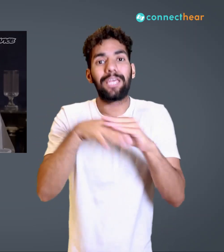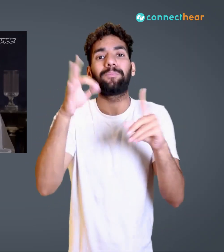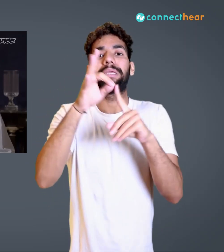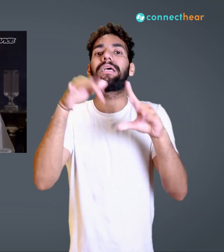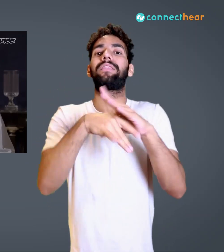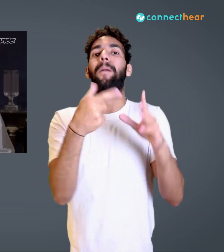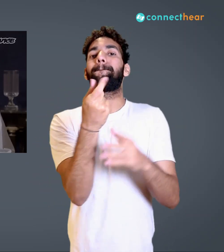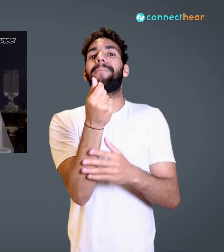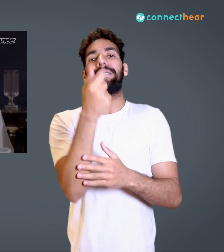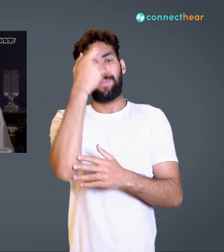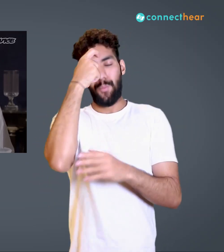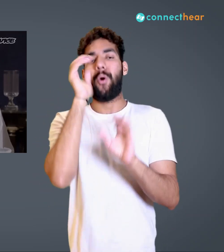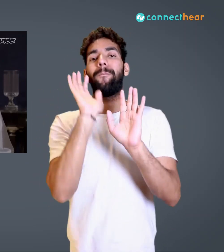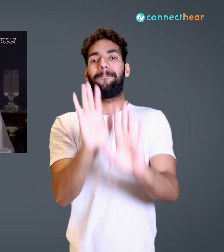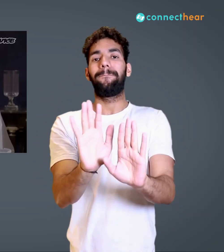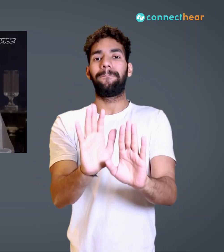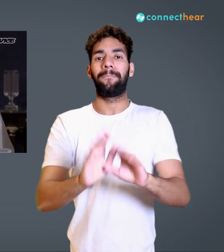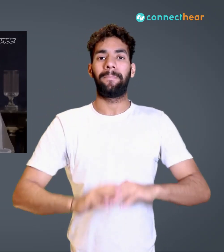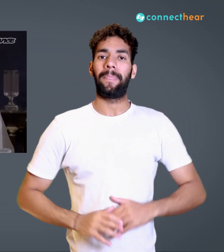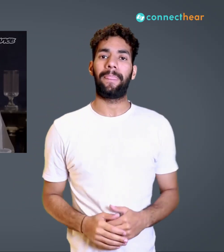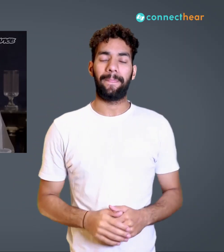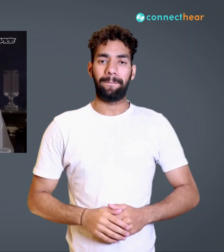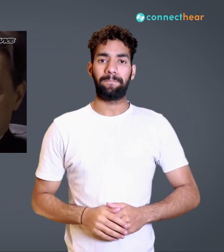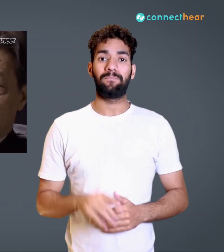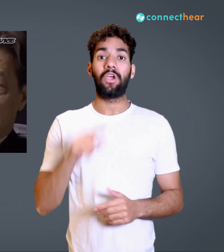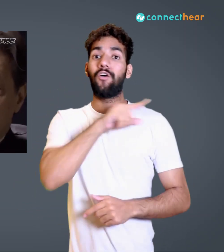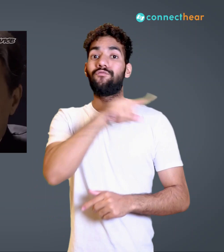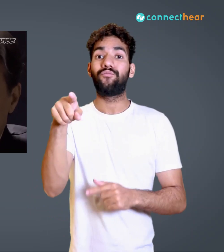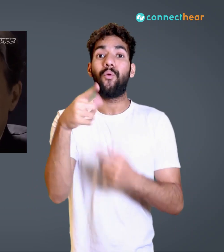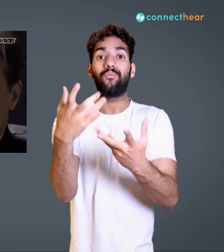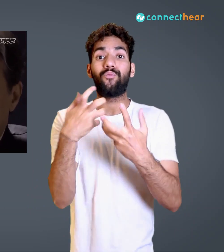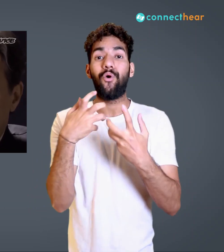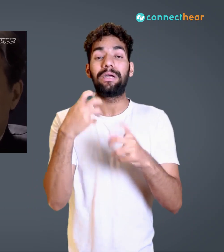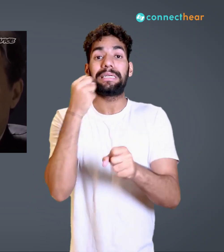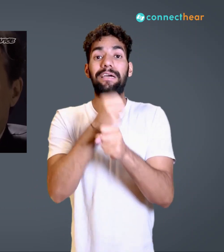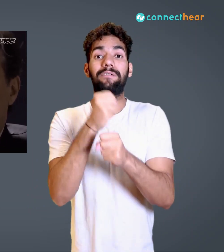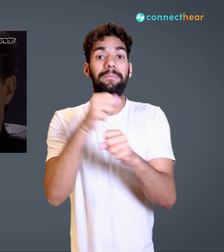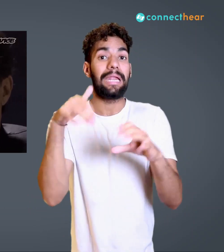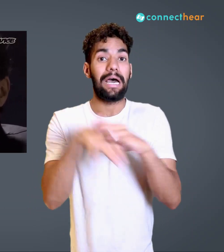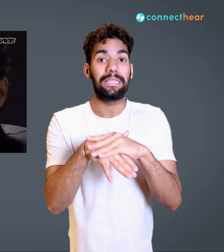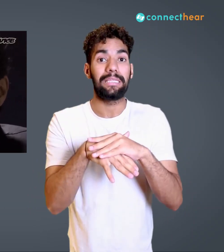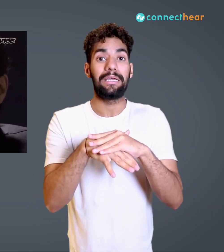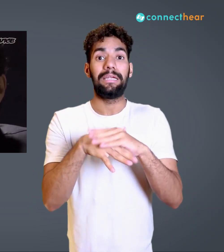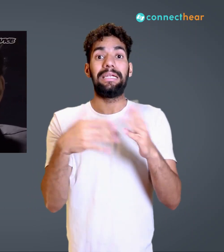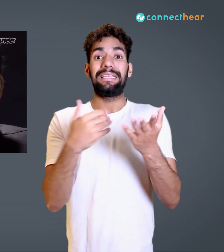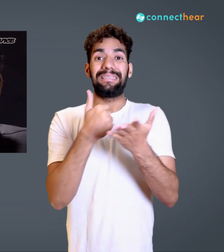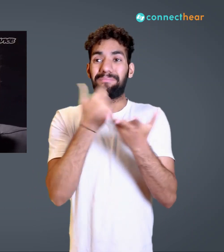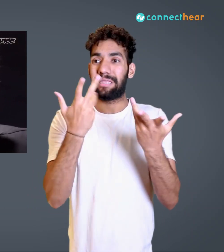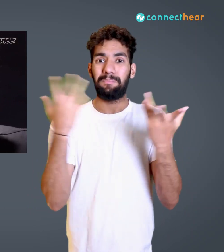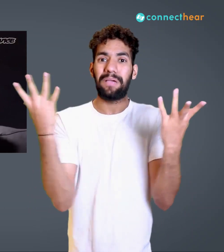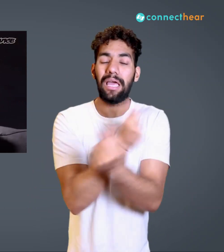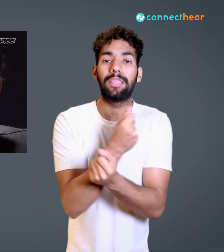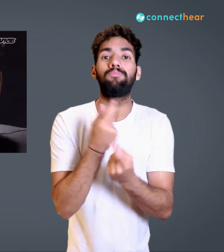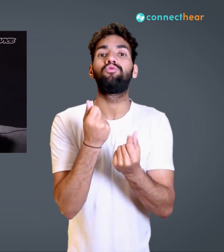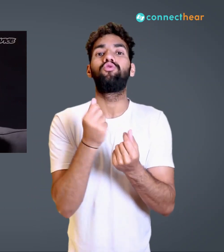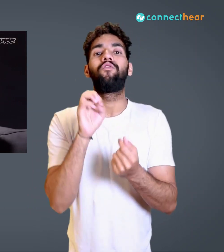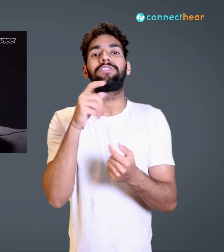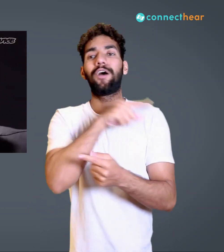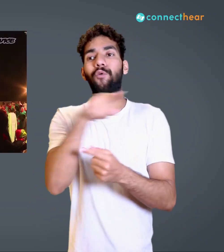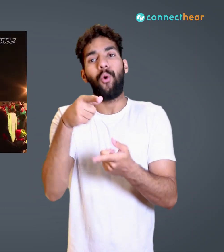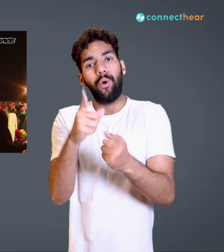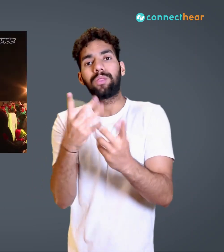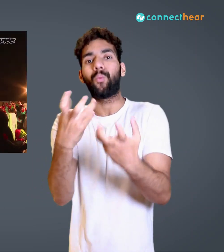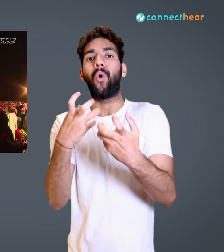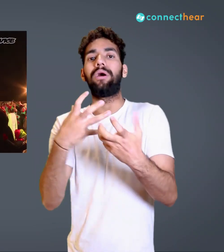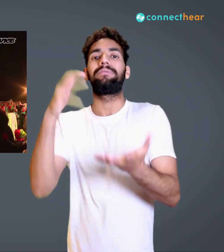with the economy or they were worried about inflation. They wanted to remove the government because they wanted to get rid of the corruption cases, which they